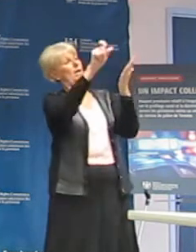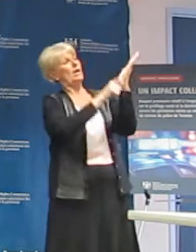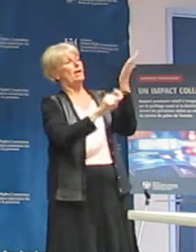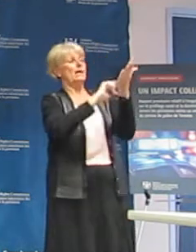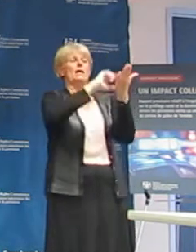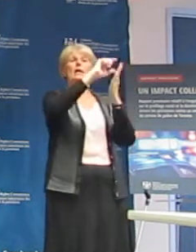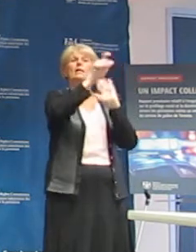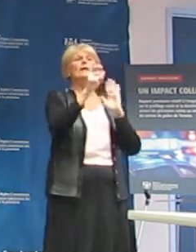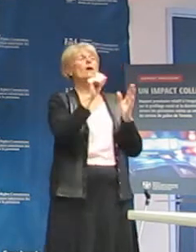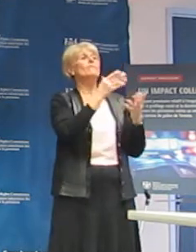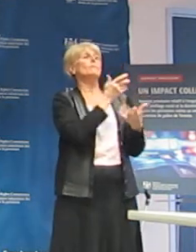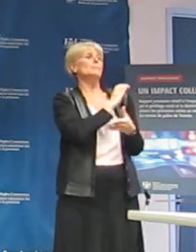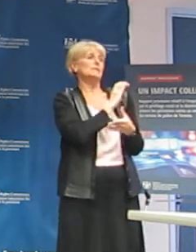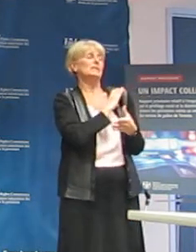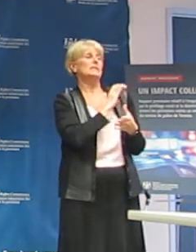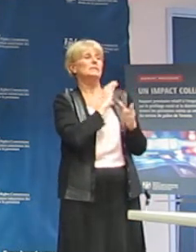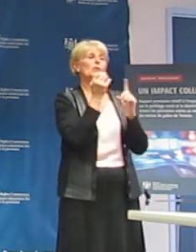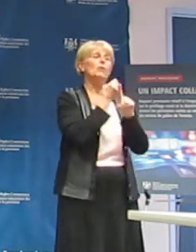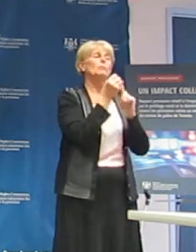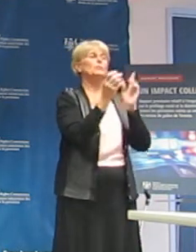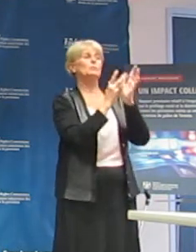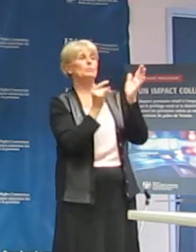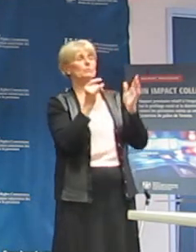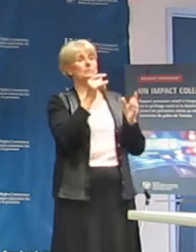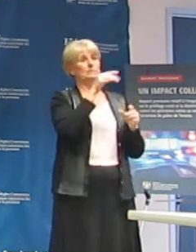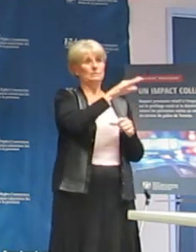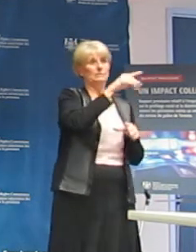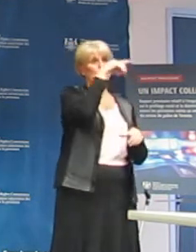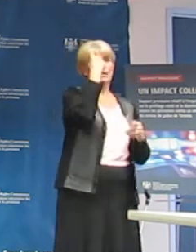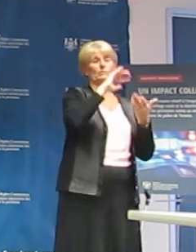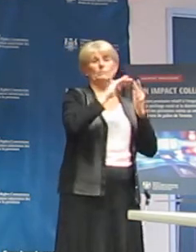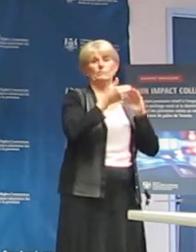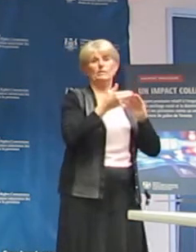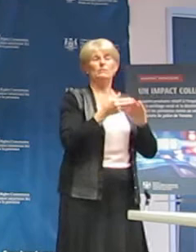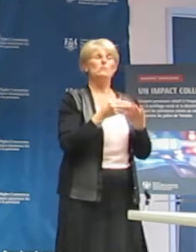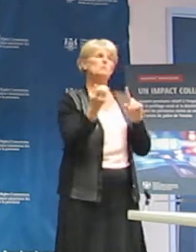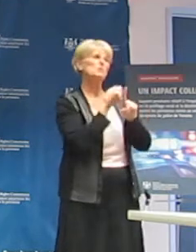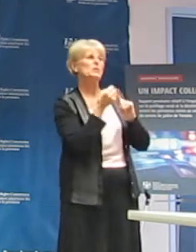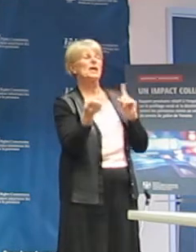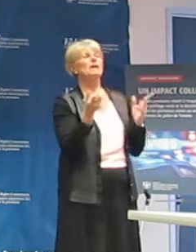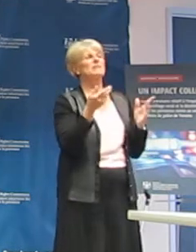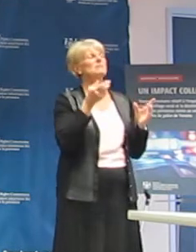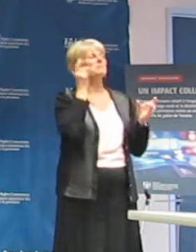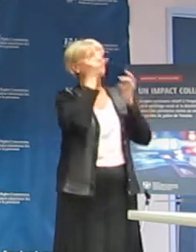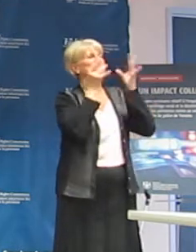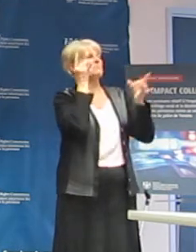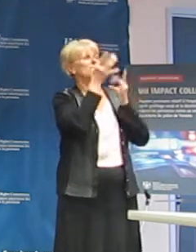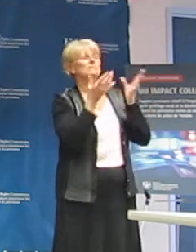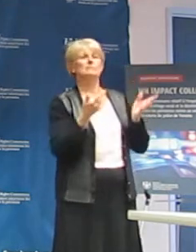headlines of police abuse in the black community, brutality and other kinds of things.